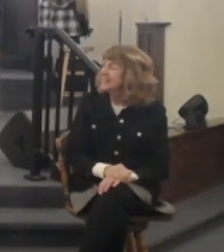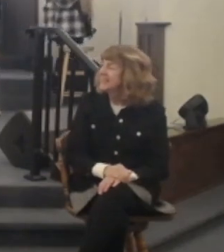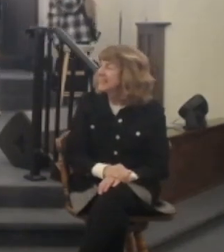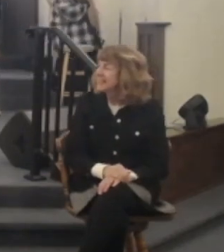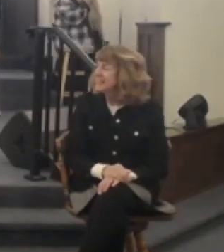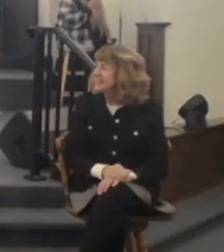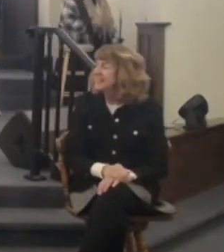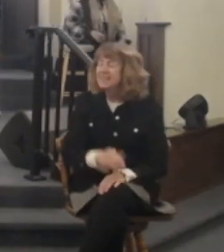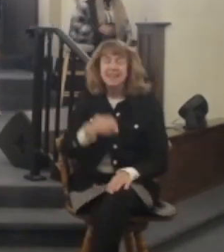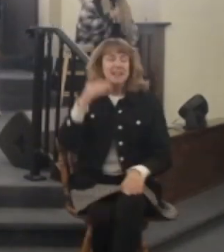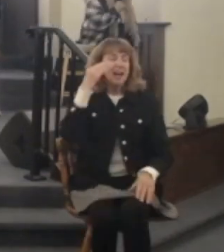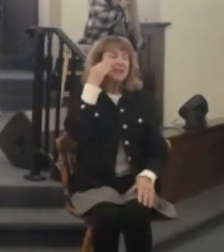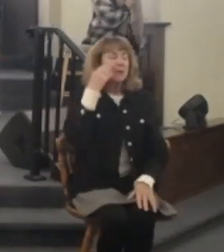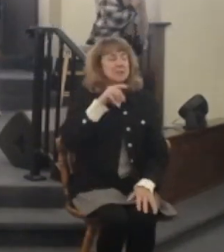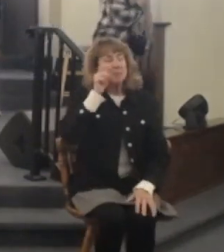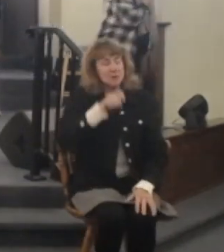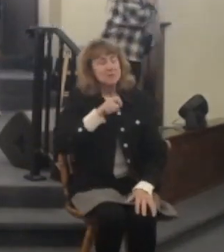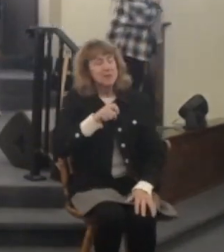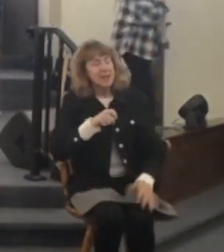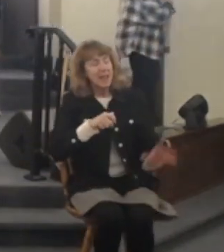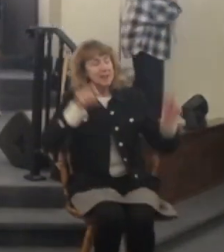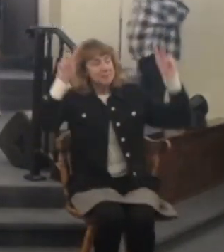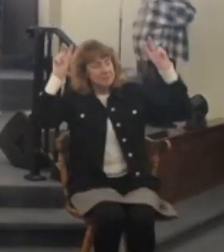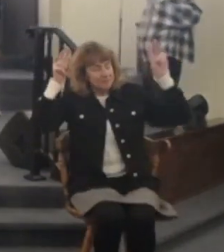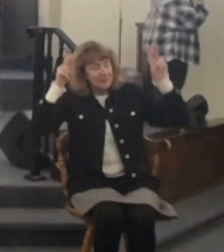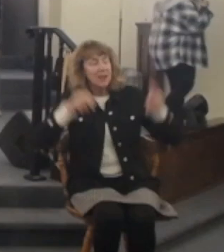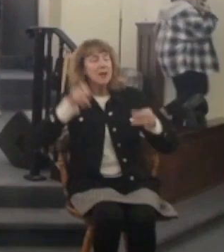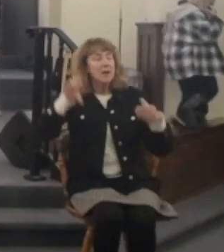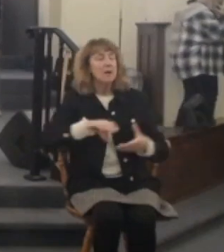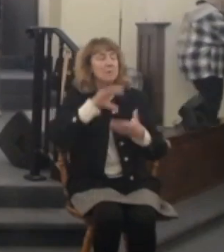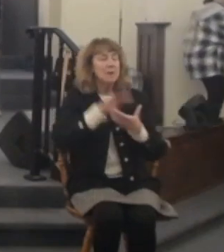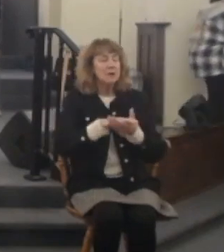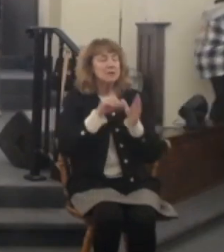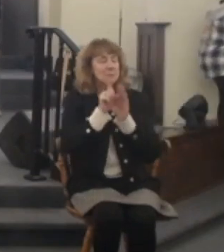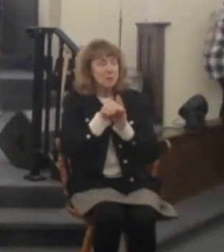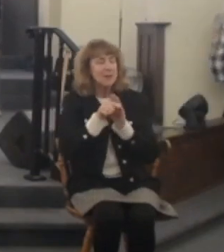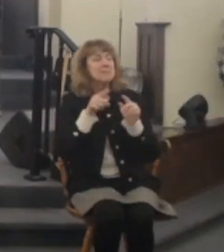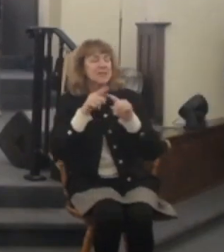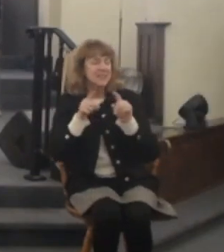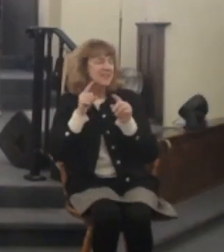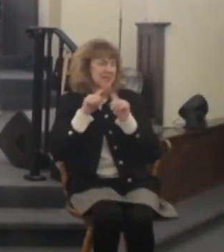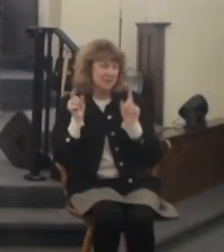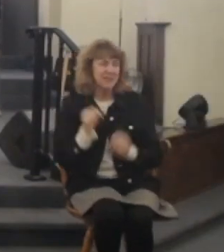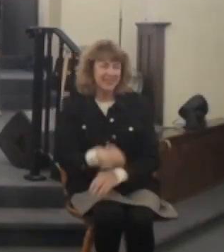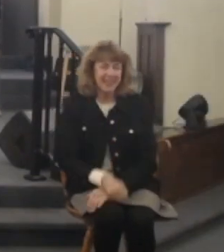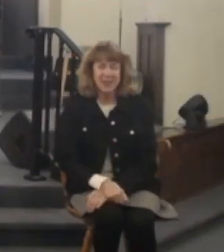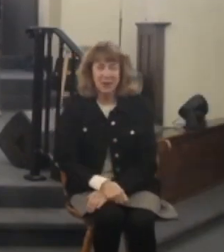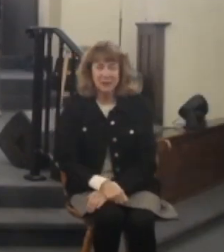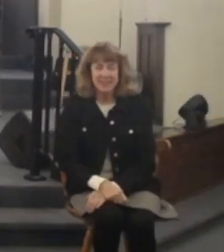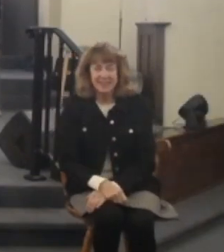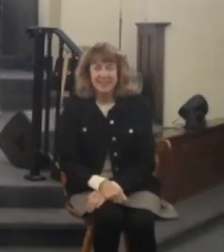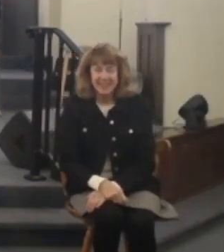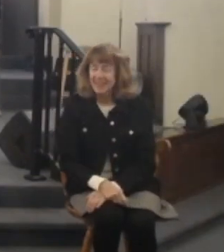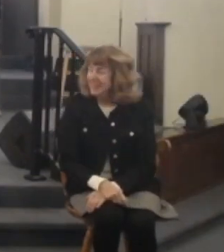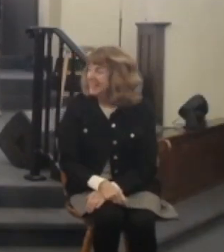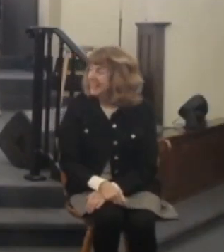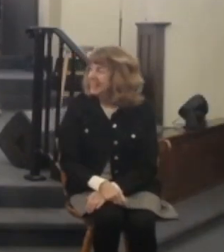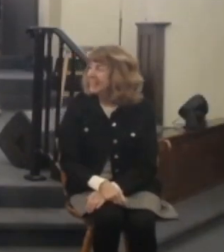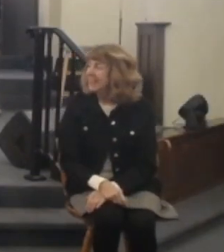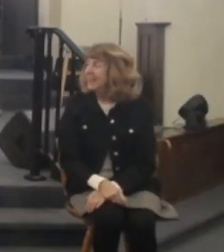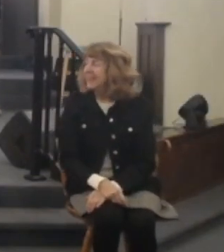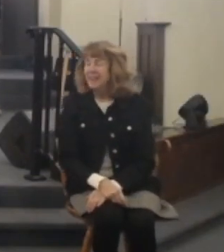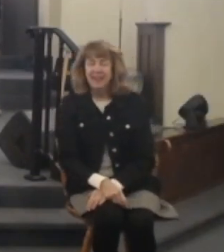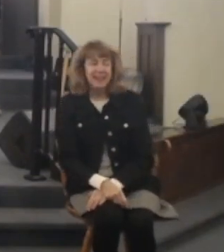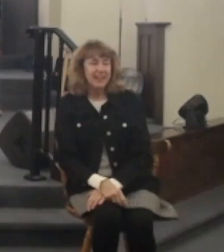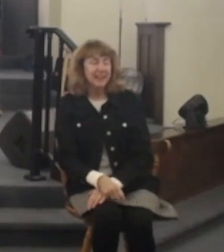Okay, I know this is supposed to be a marriage moment, but this week we're going to do something different just because of how